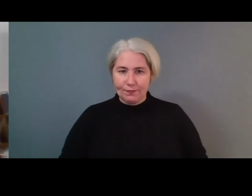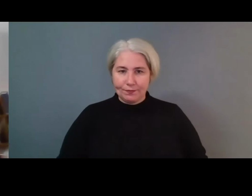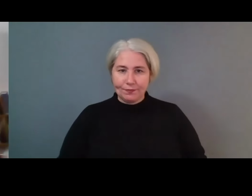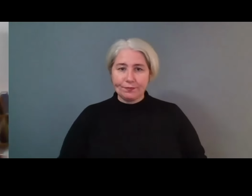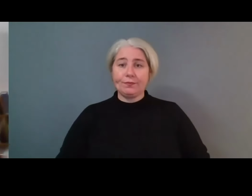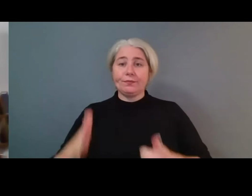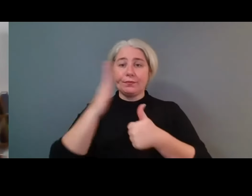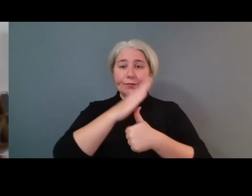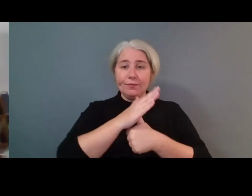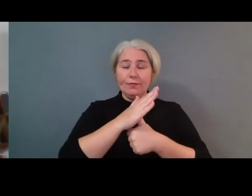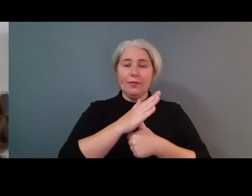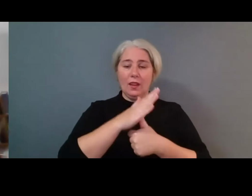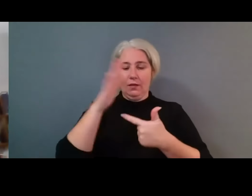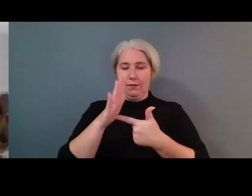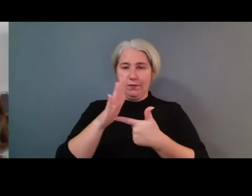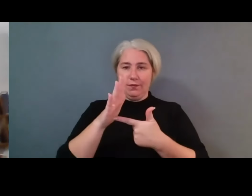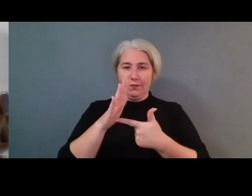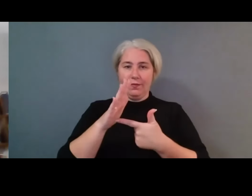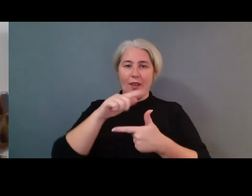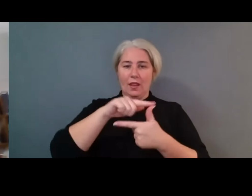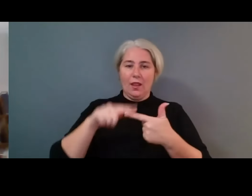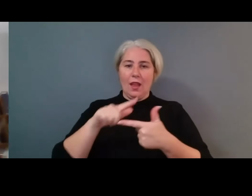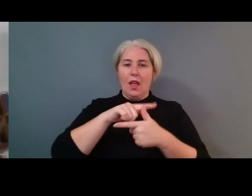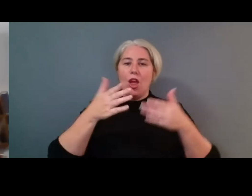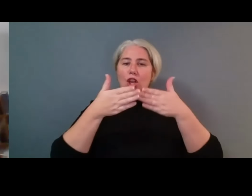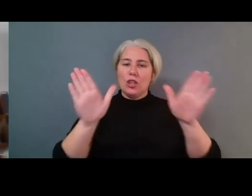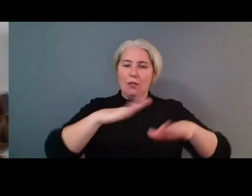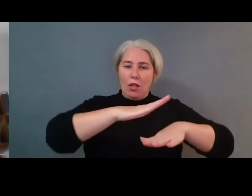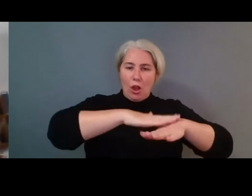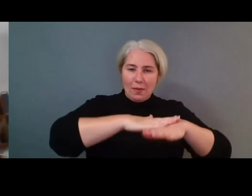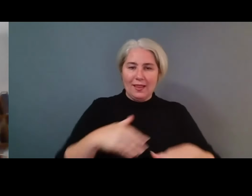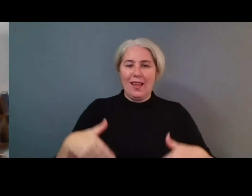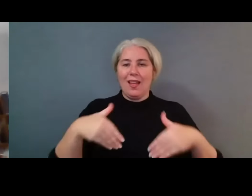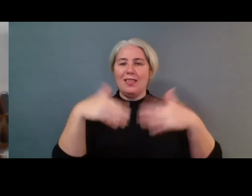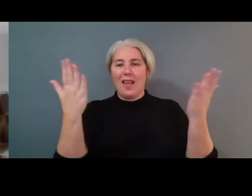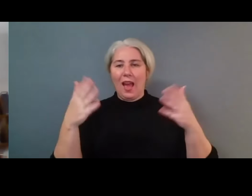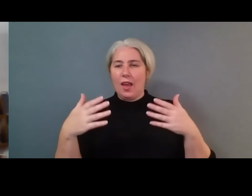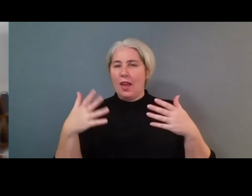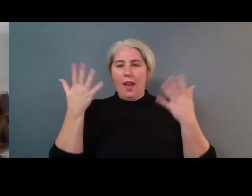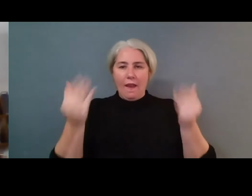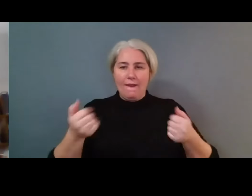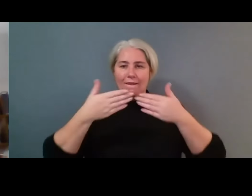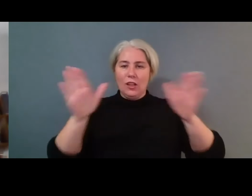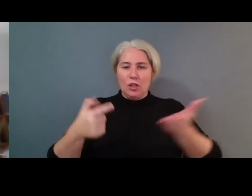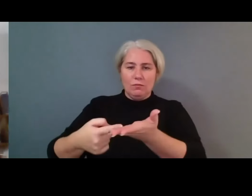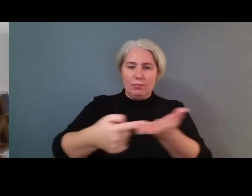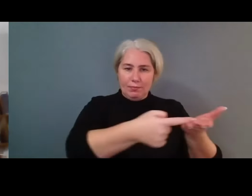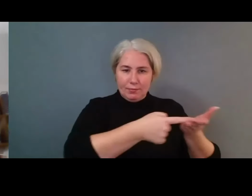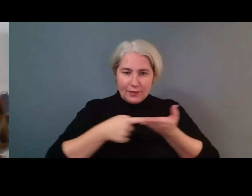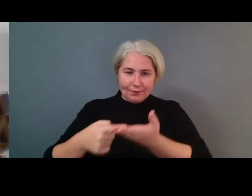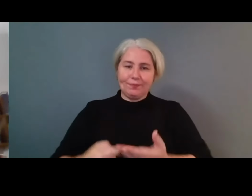general discussions is now my second point. They are, of course, regulated in